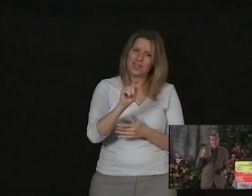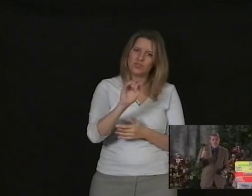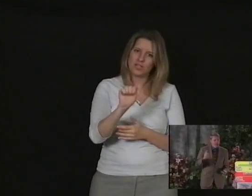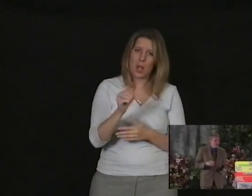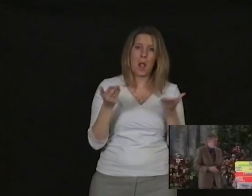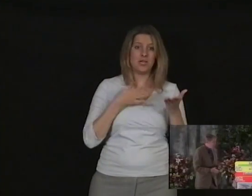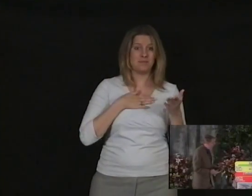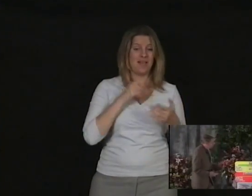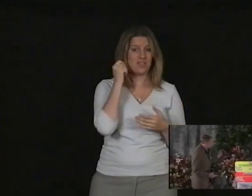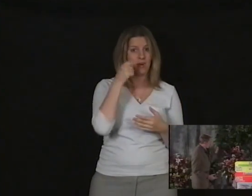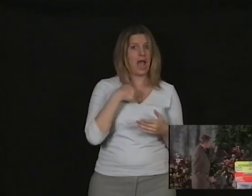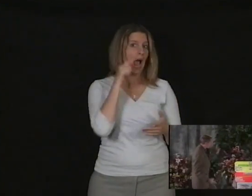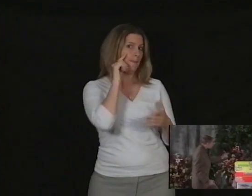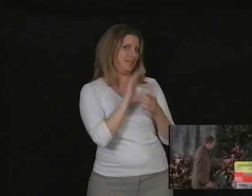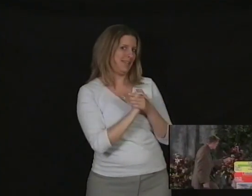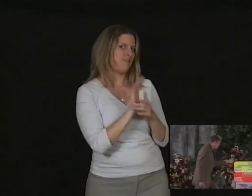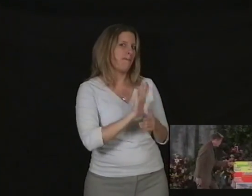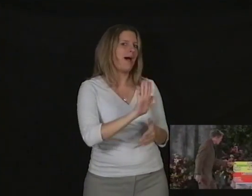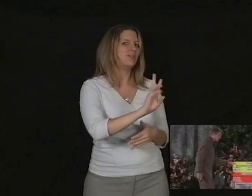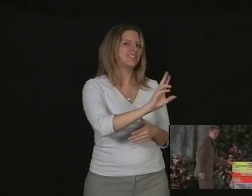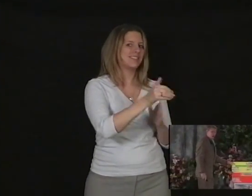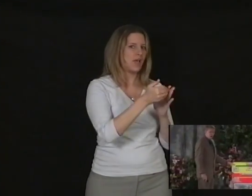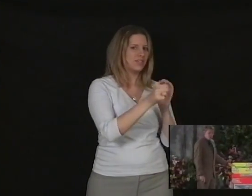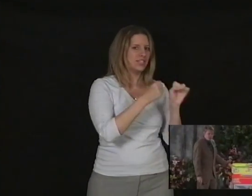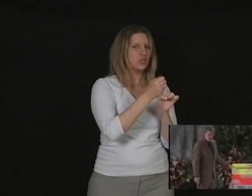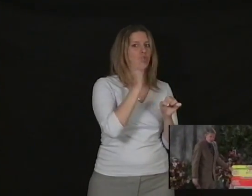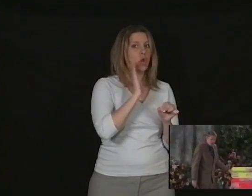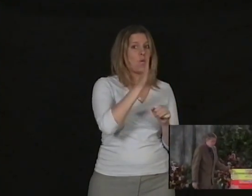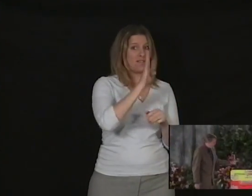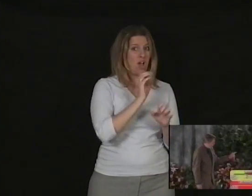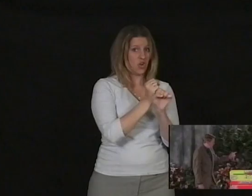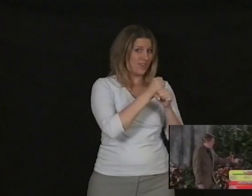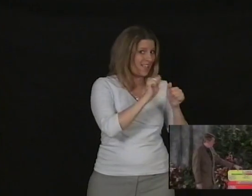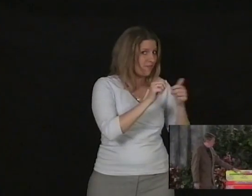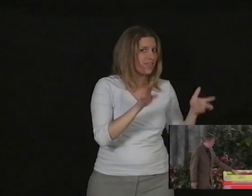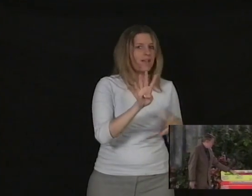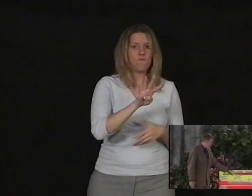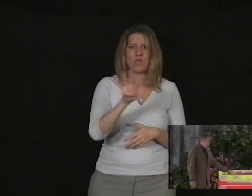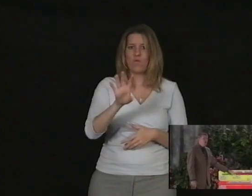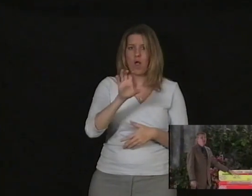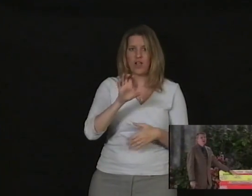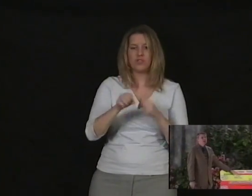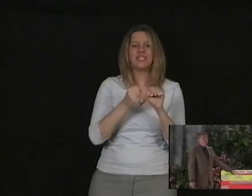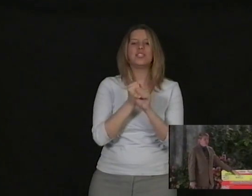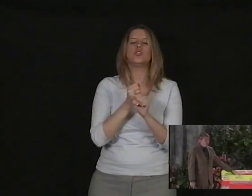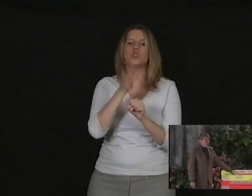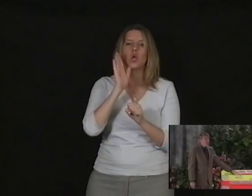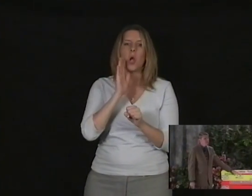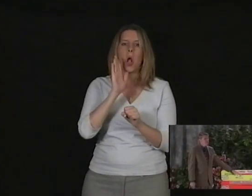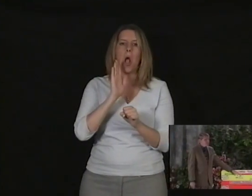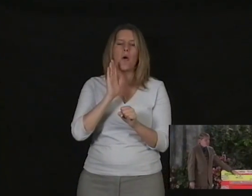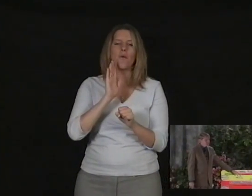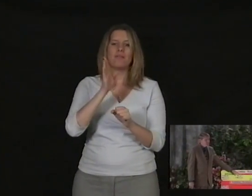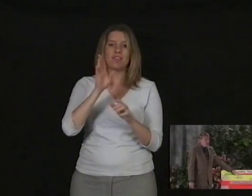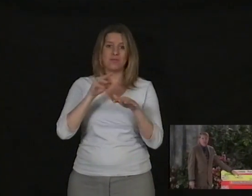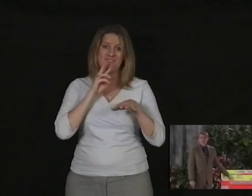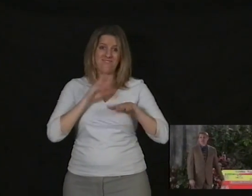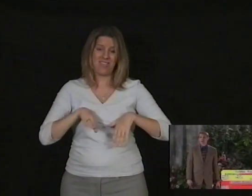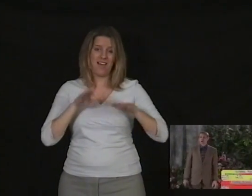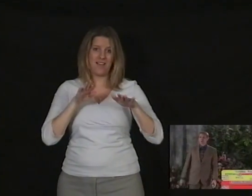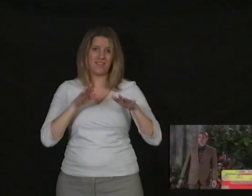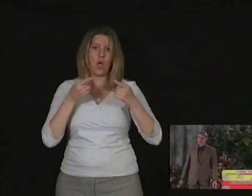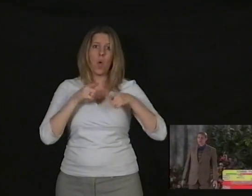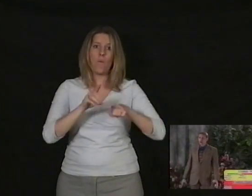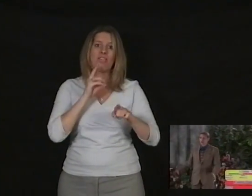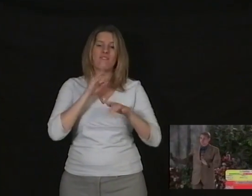my theory. I believe about 6,000 years ago, God created everything. 4,400 years ago, there was a flood. And